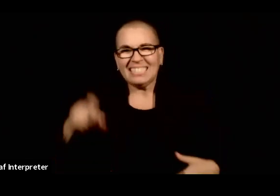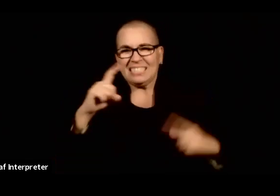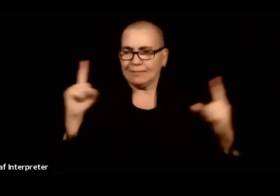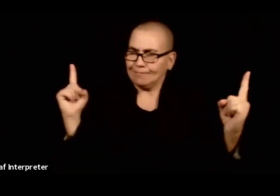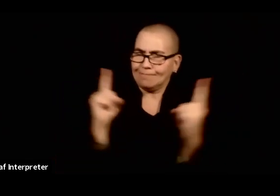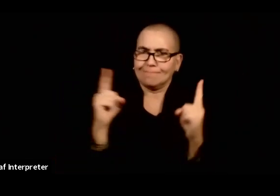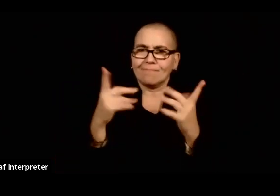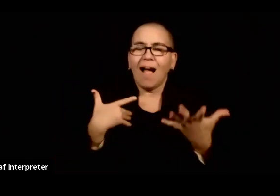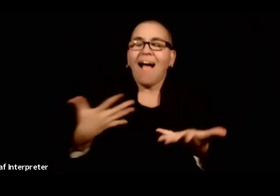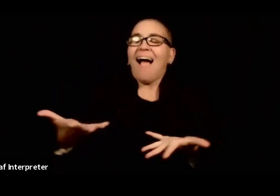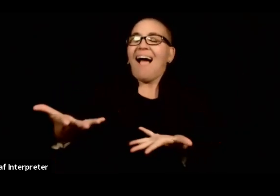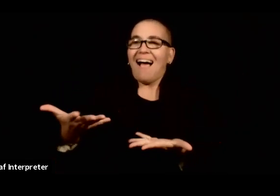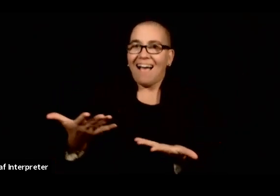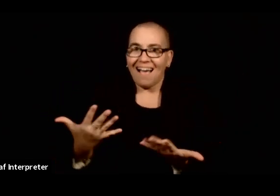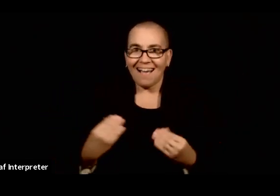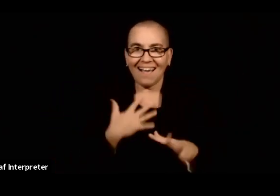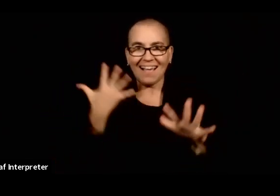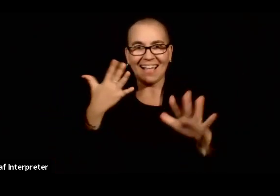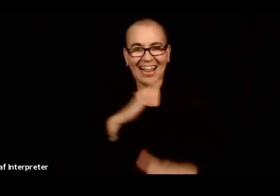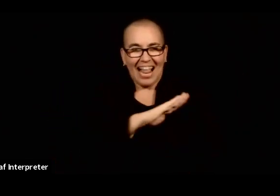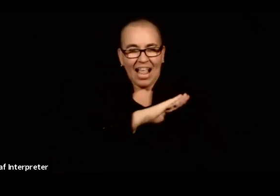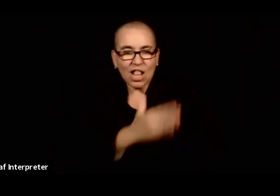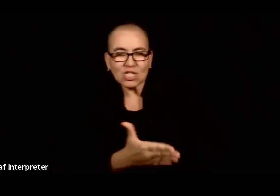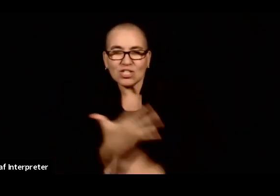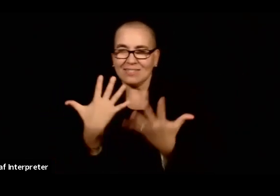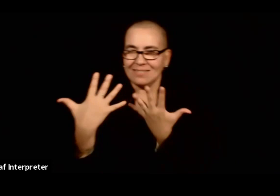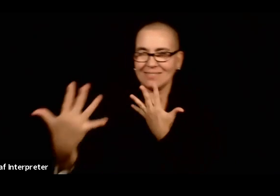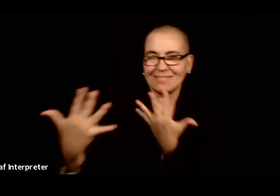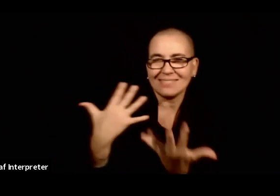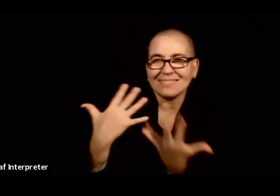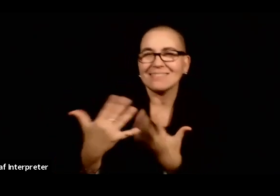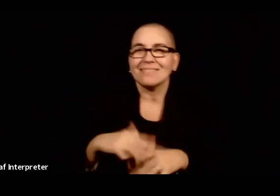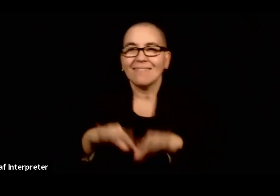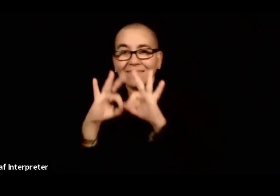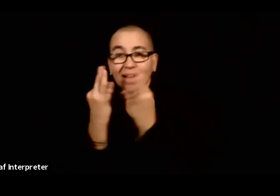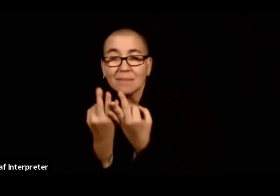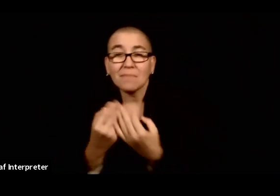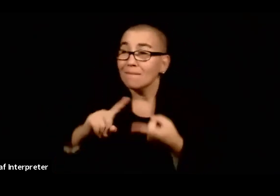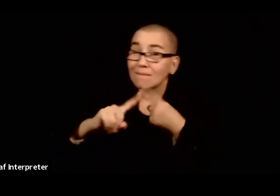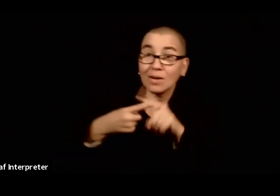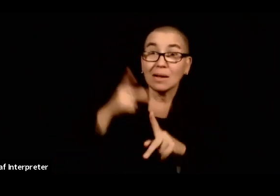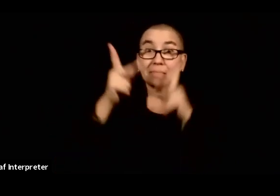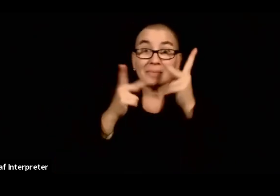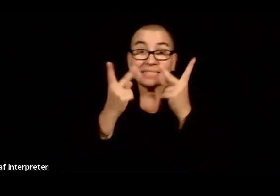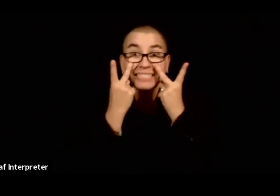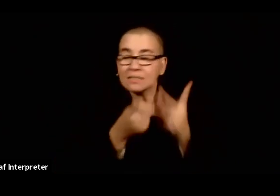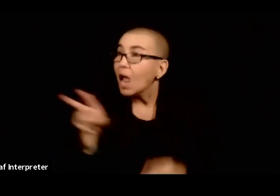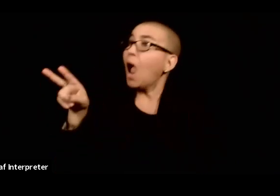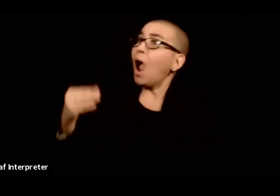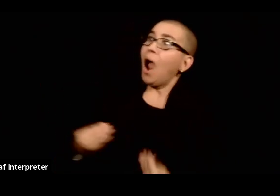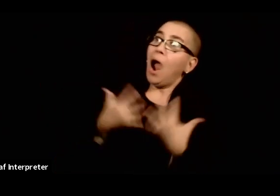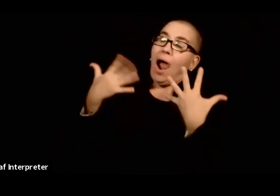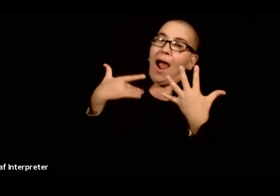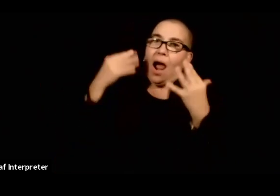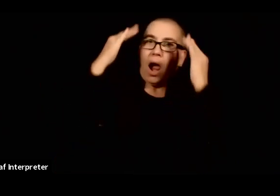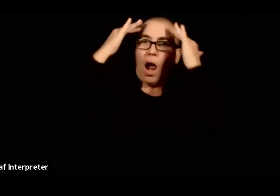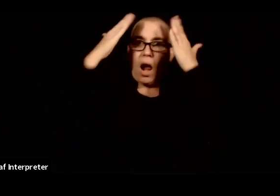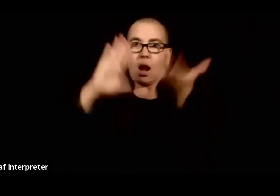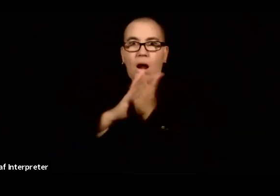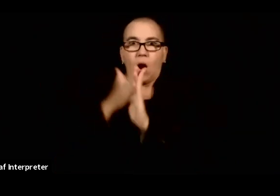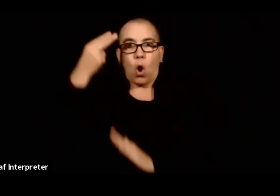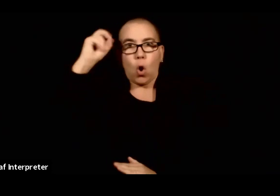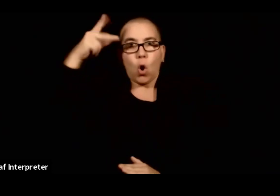Families provide emotional and physical support to people in long-term care and help to ensure a high quality of care. They provide